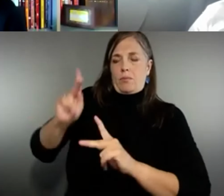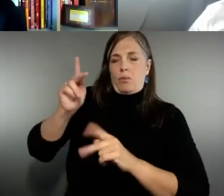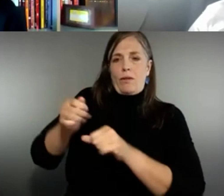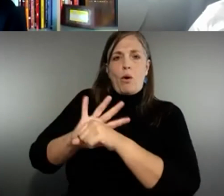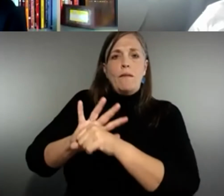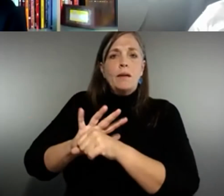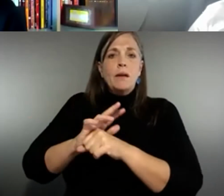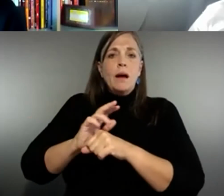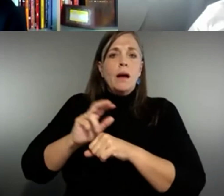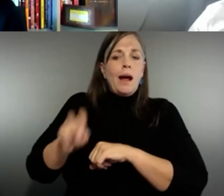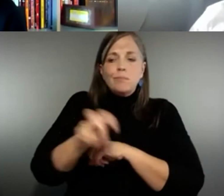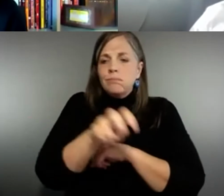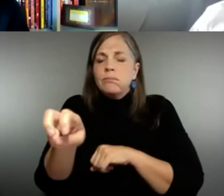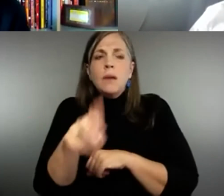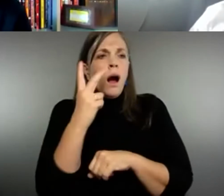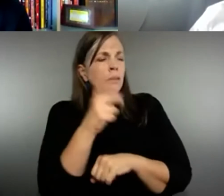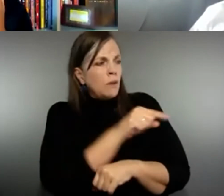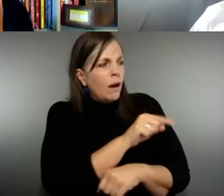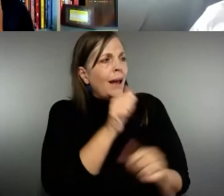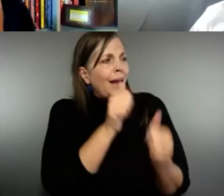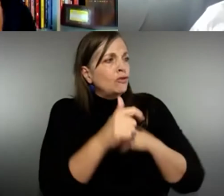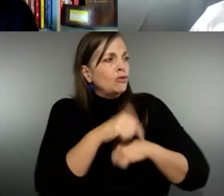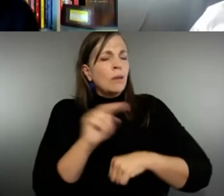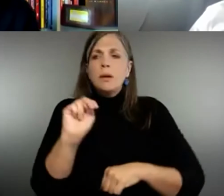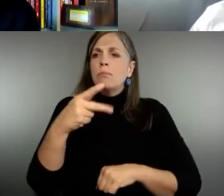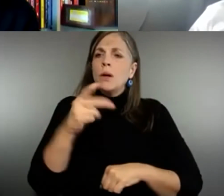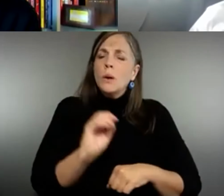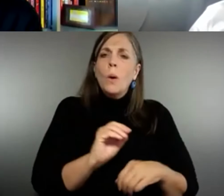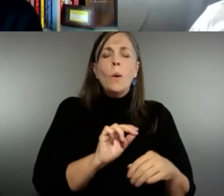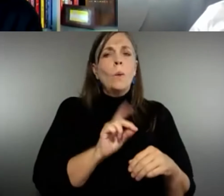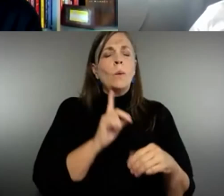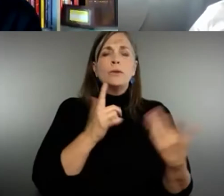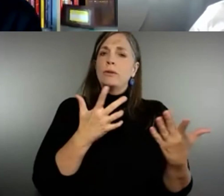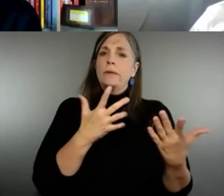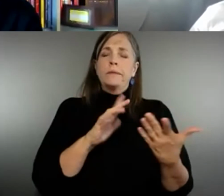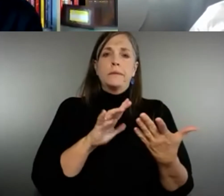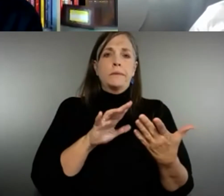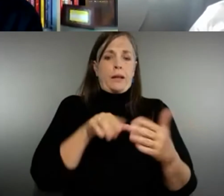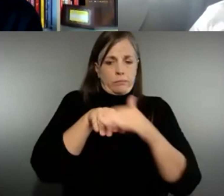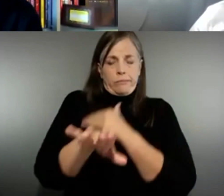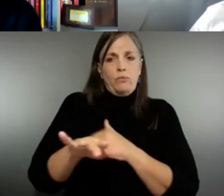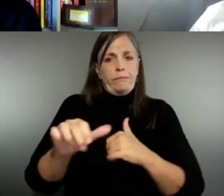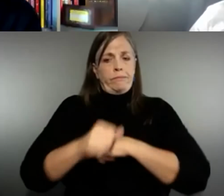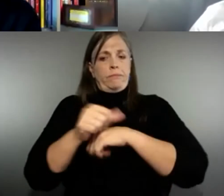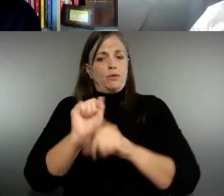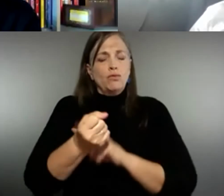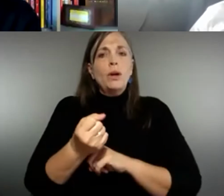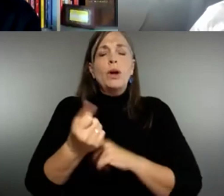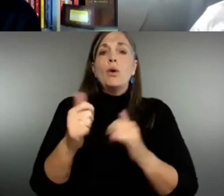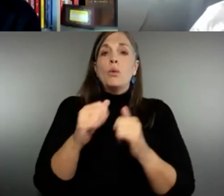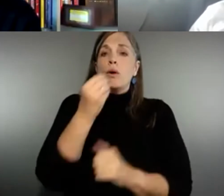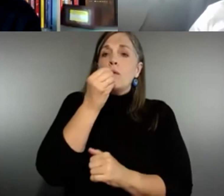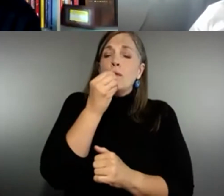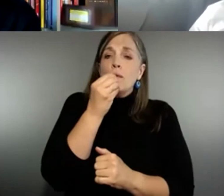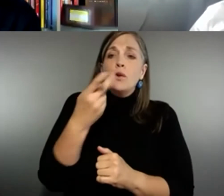non-profit um placing themselves in harm's ways from food pantry with dr melanie uh samuels over